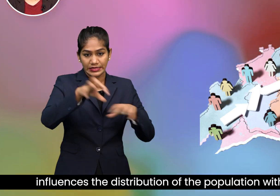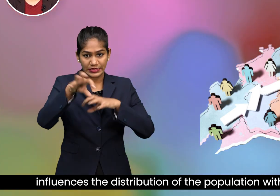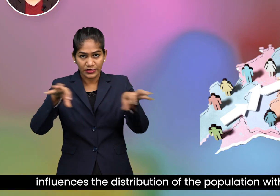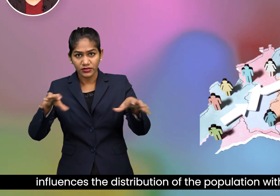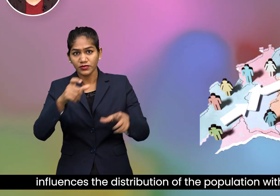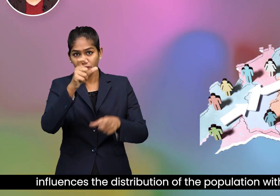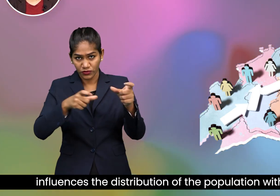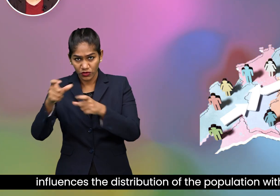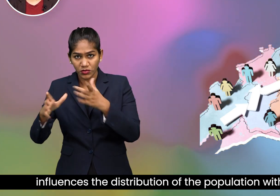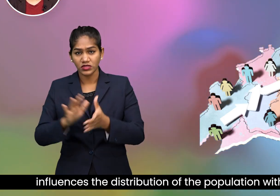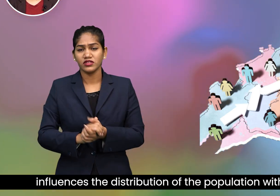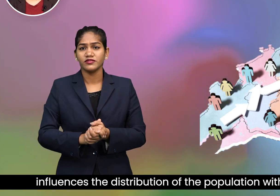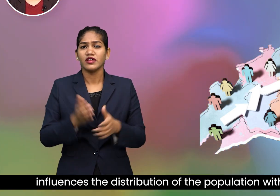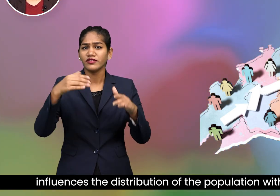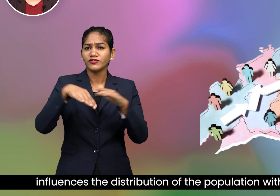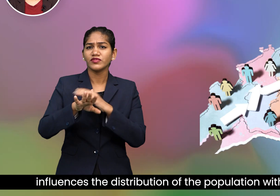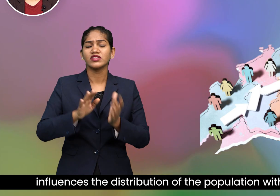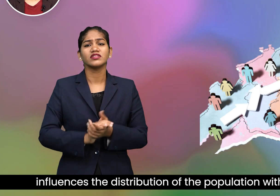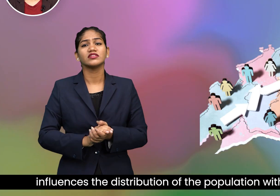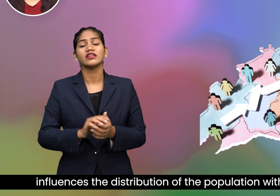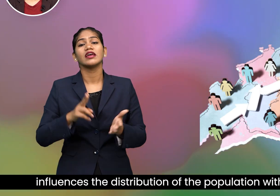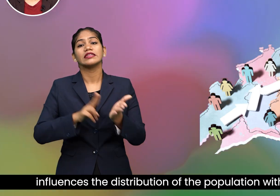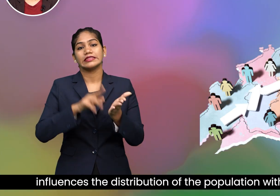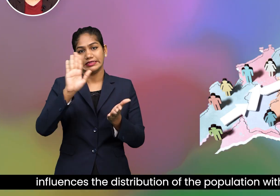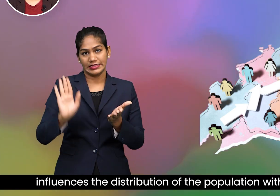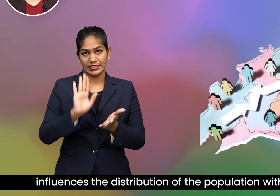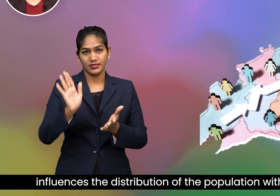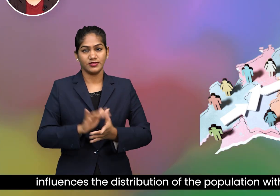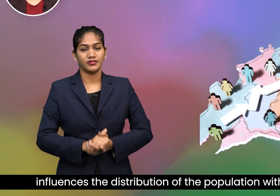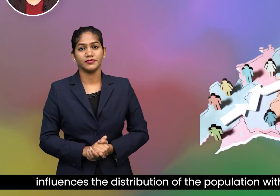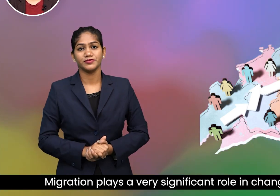distribution of the population within the nation.